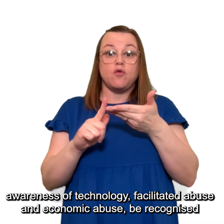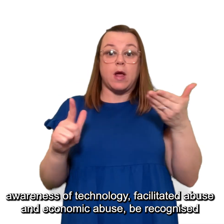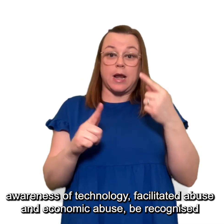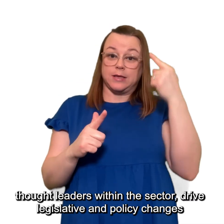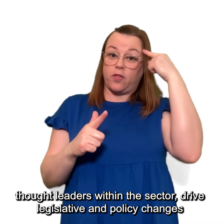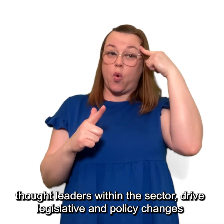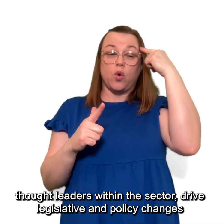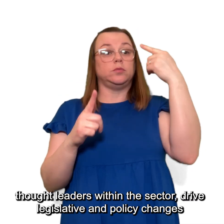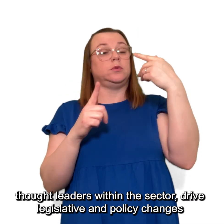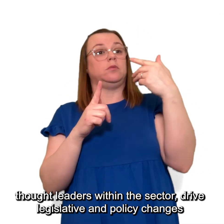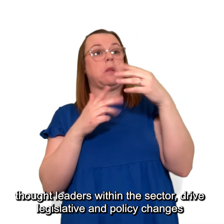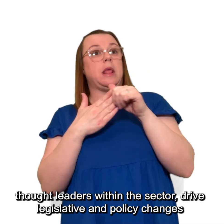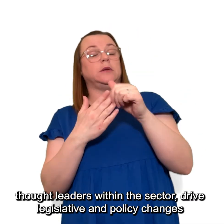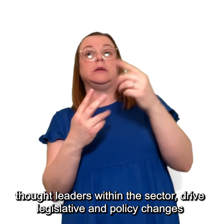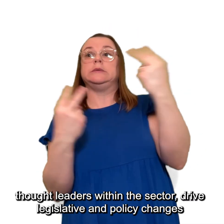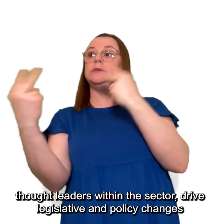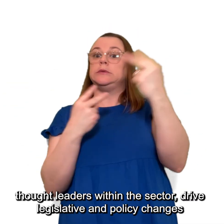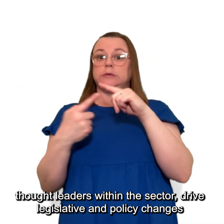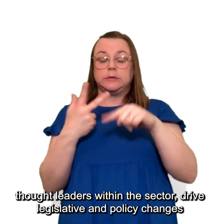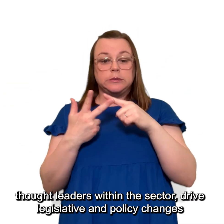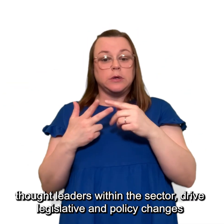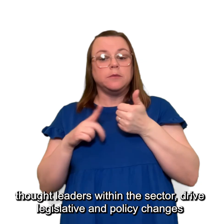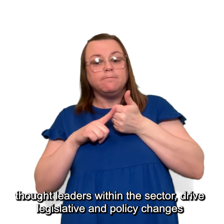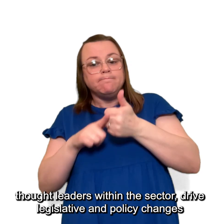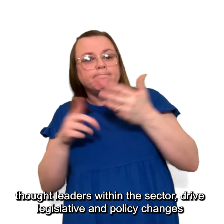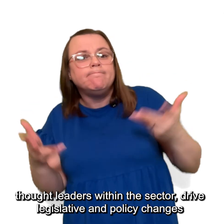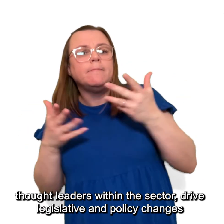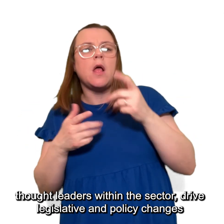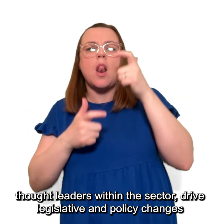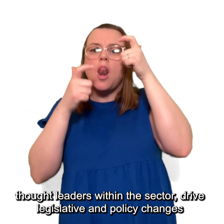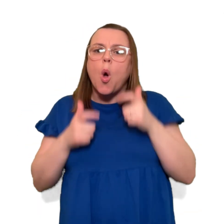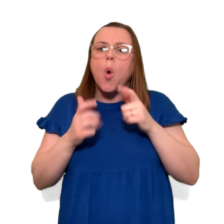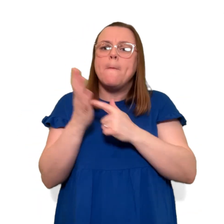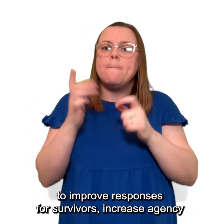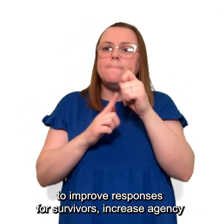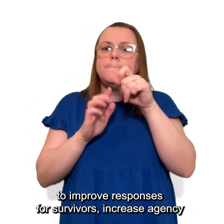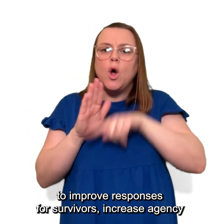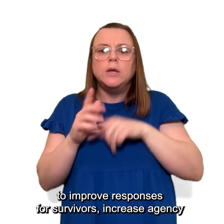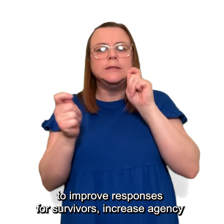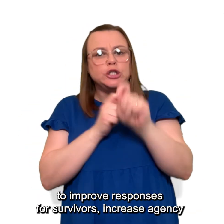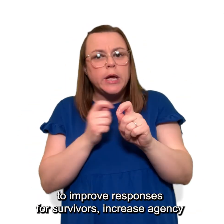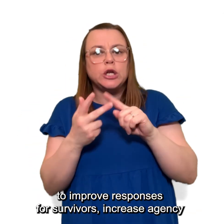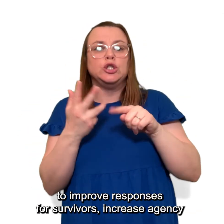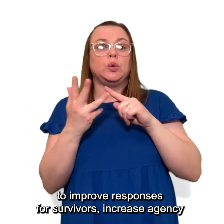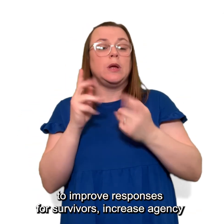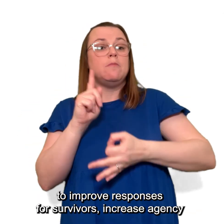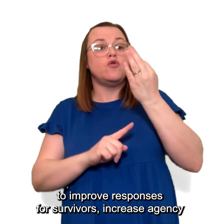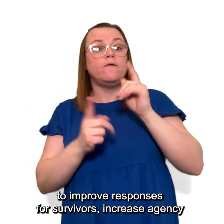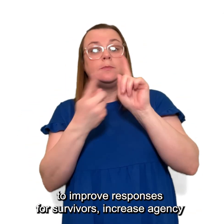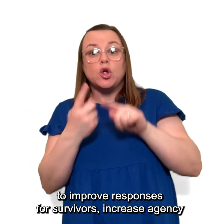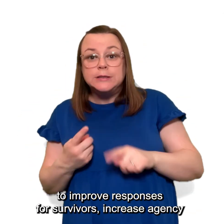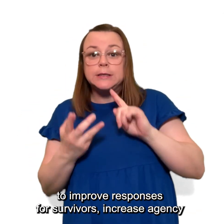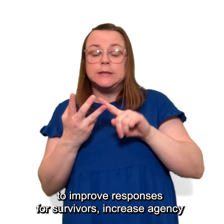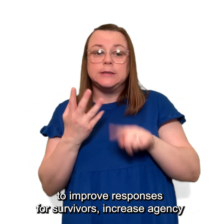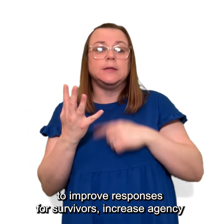be recognised thought leaders within the sector, drive legislative and policy changes to improve responses for